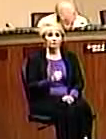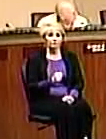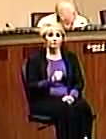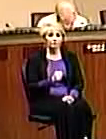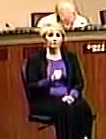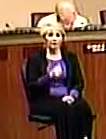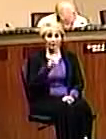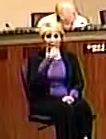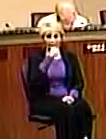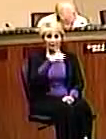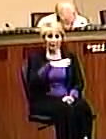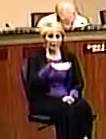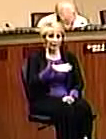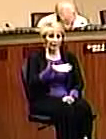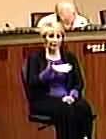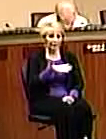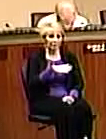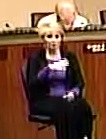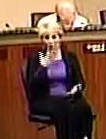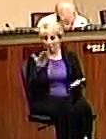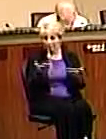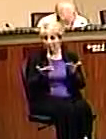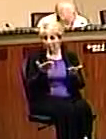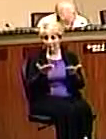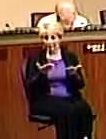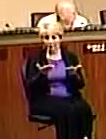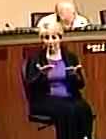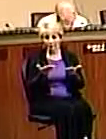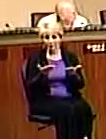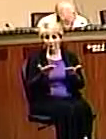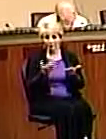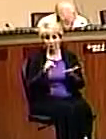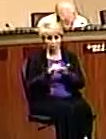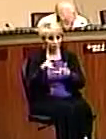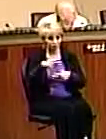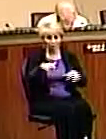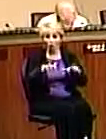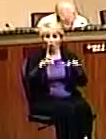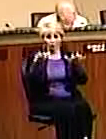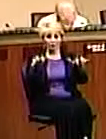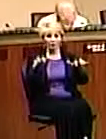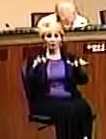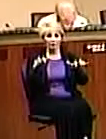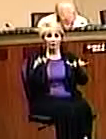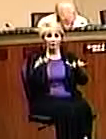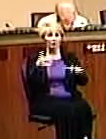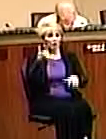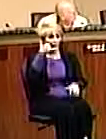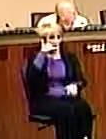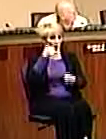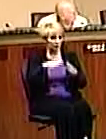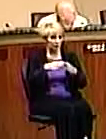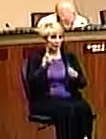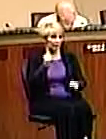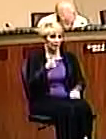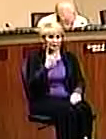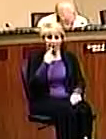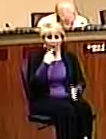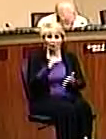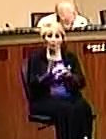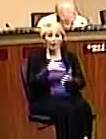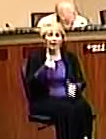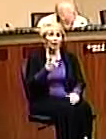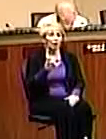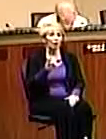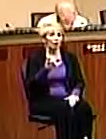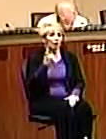There's a lady in, maybe in this audience, called City Hall and said that I called